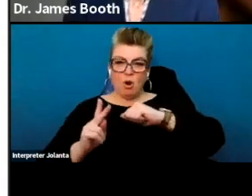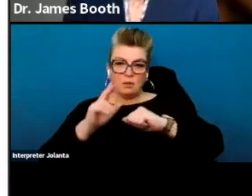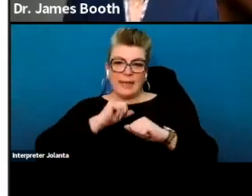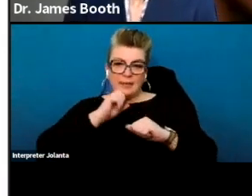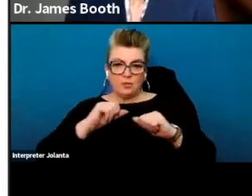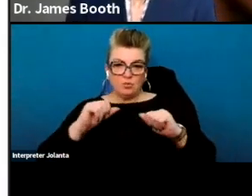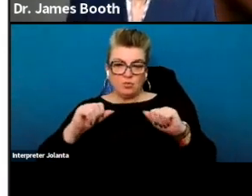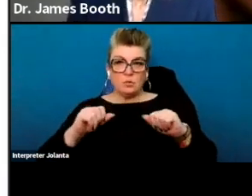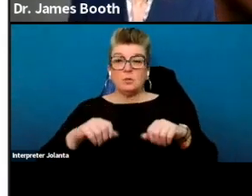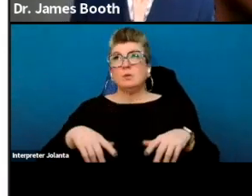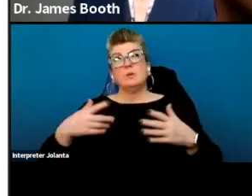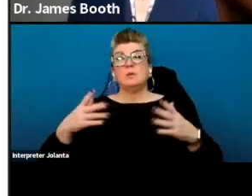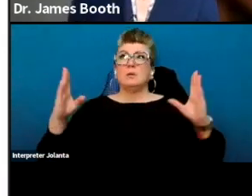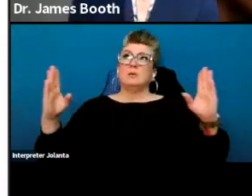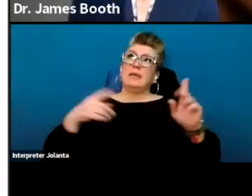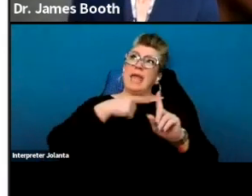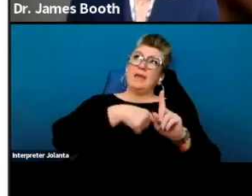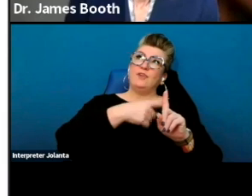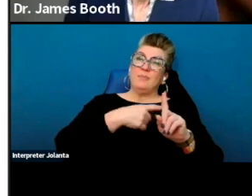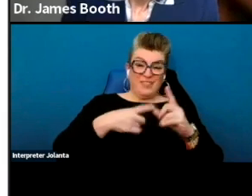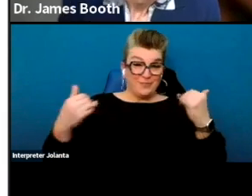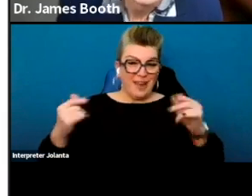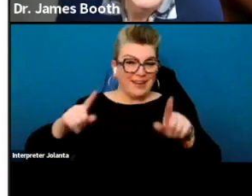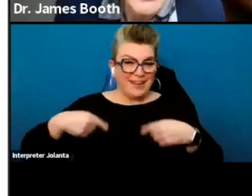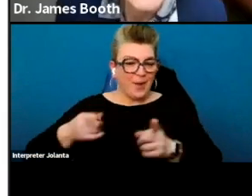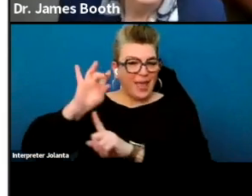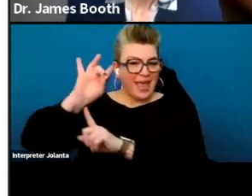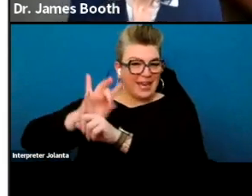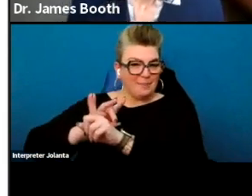about like 8 months into our first cohort, and it's going well.